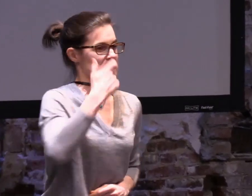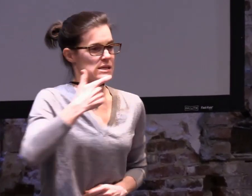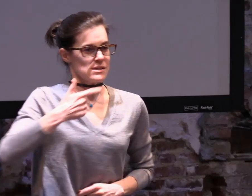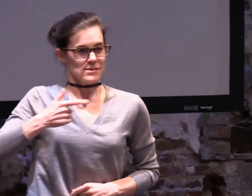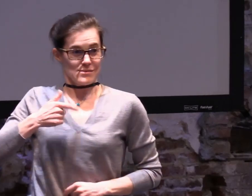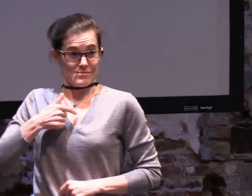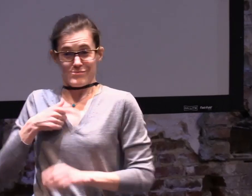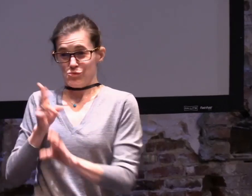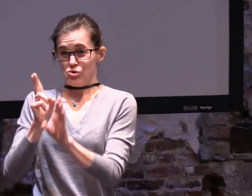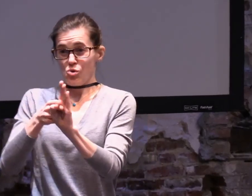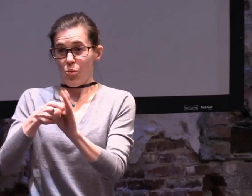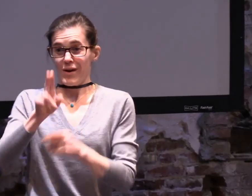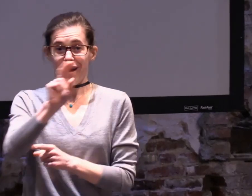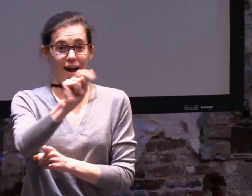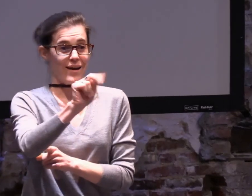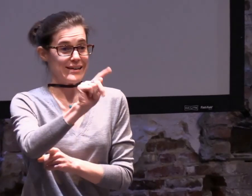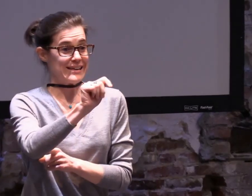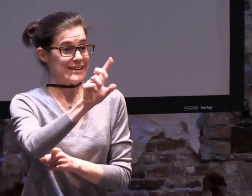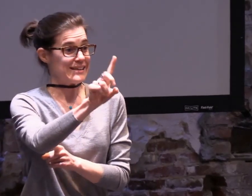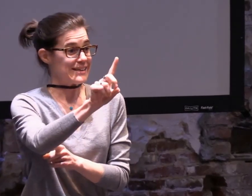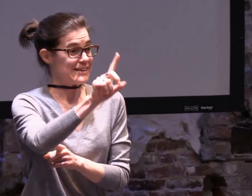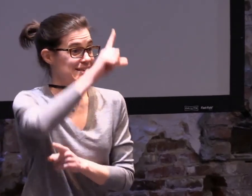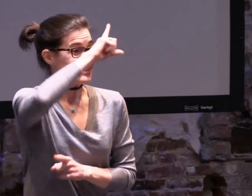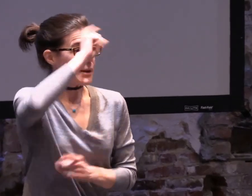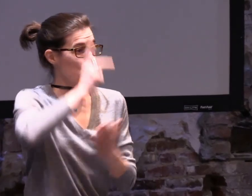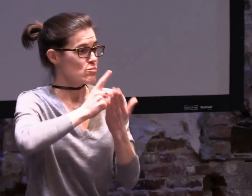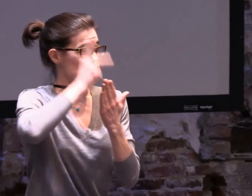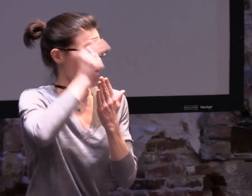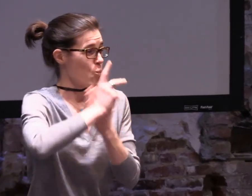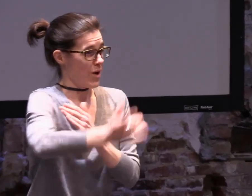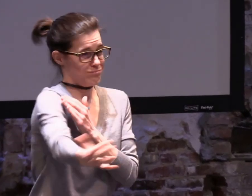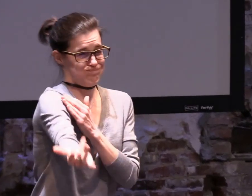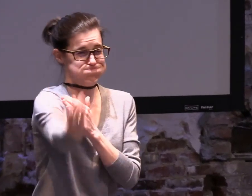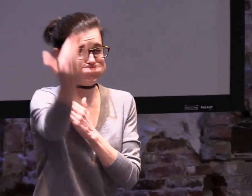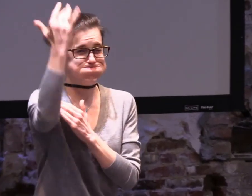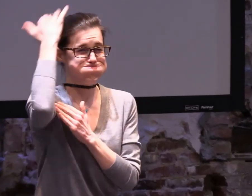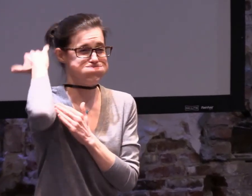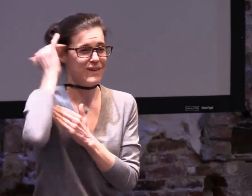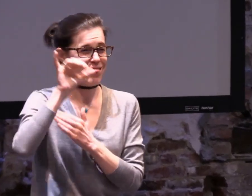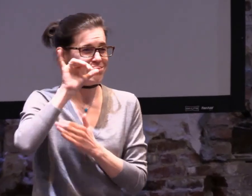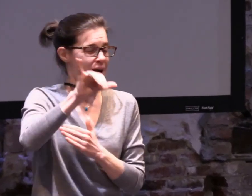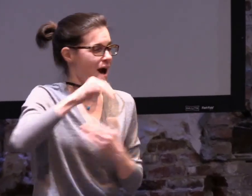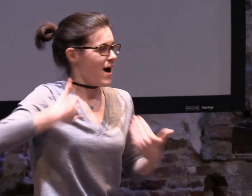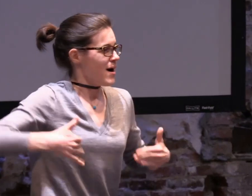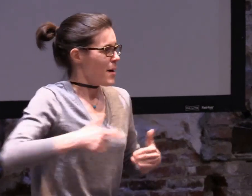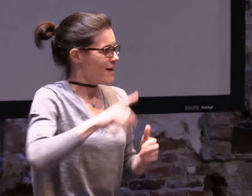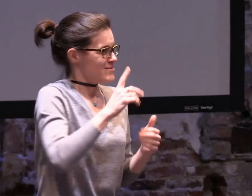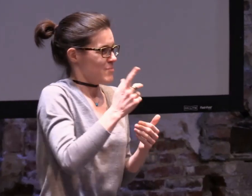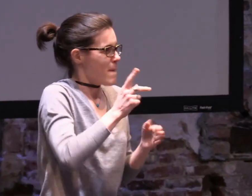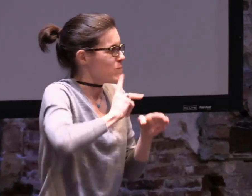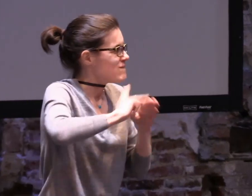is special for me. I joined the National Theater of the Deaf Summer Program.